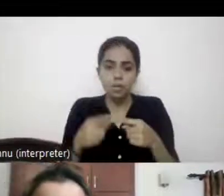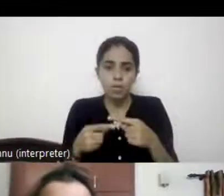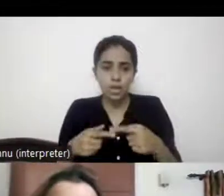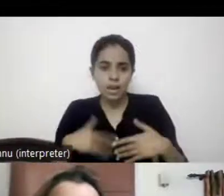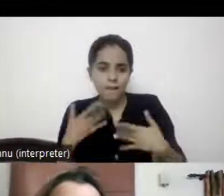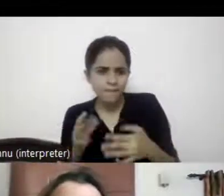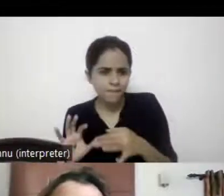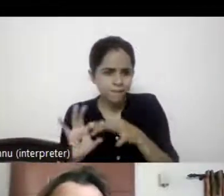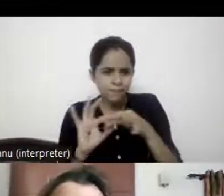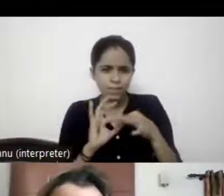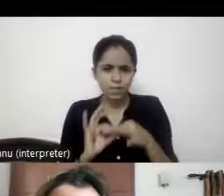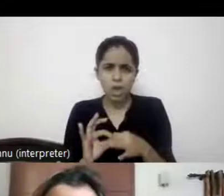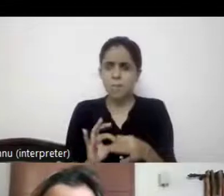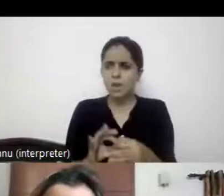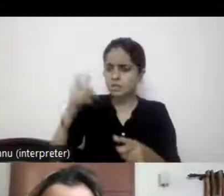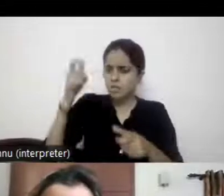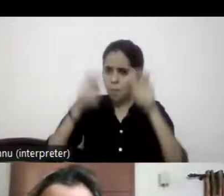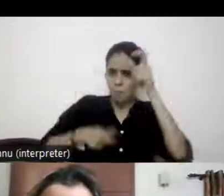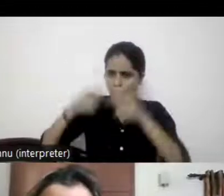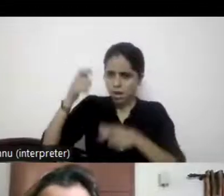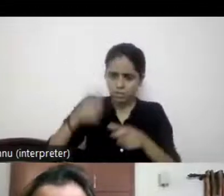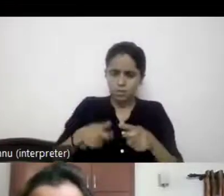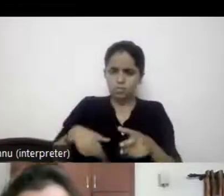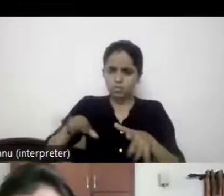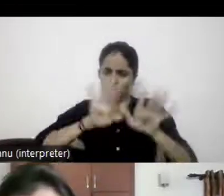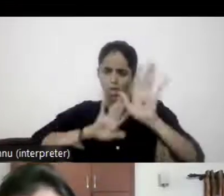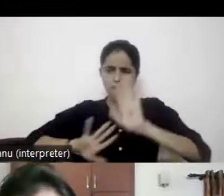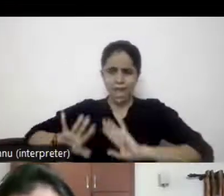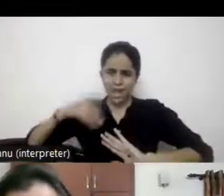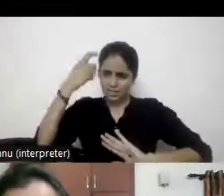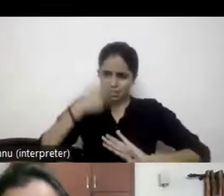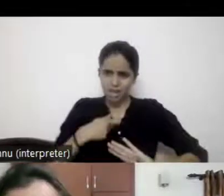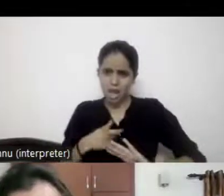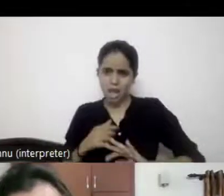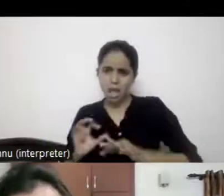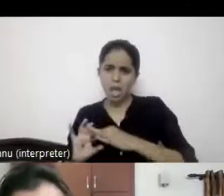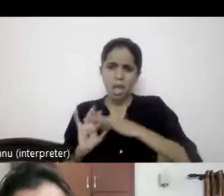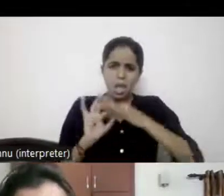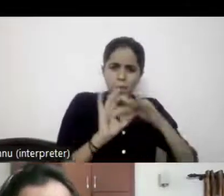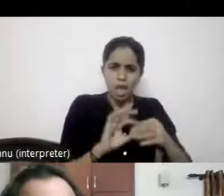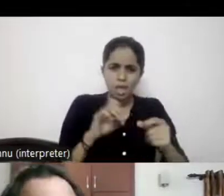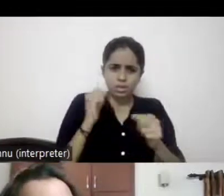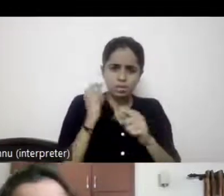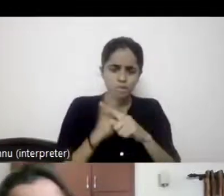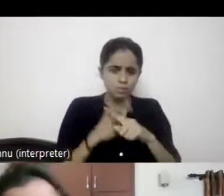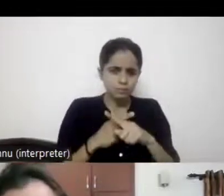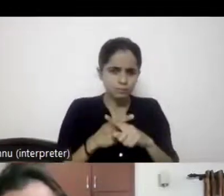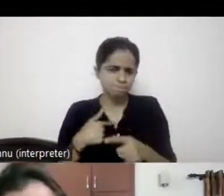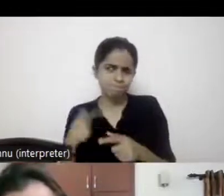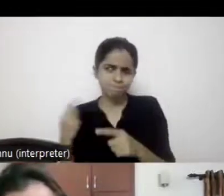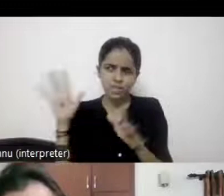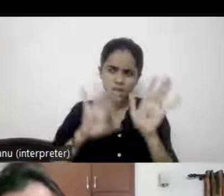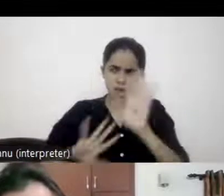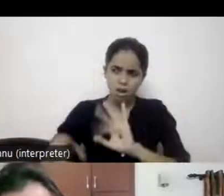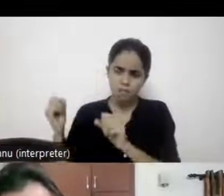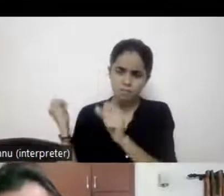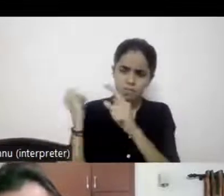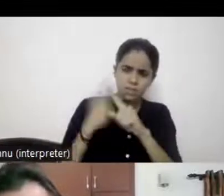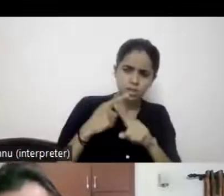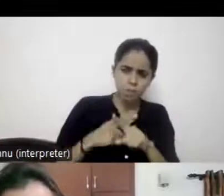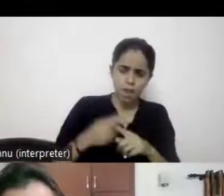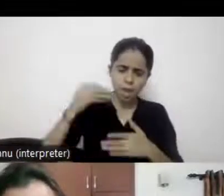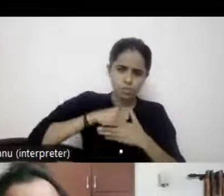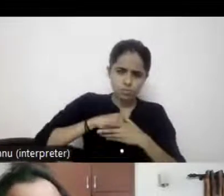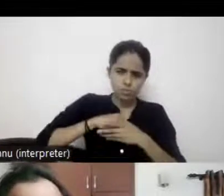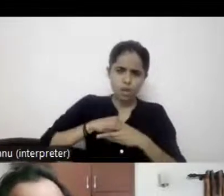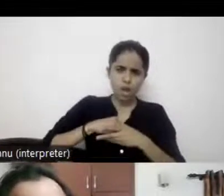how characters are overcompensating for their disability to match the norm. Now, most of the films that we'll talk about